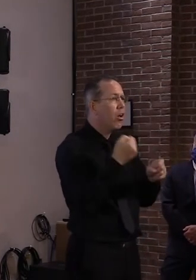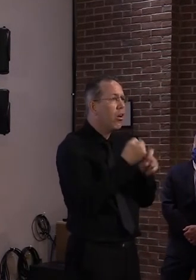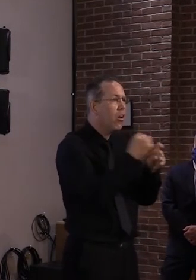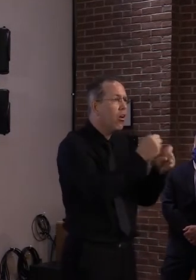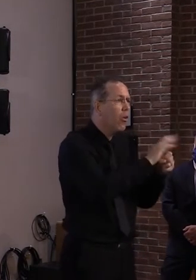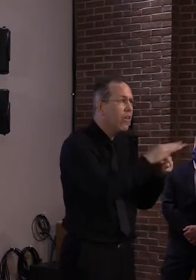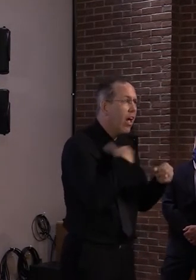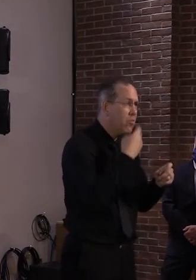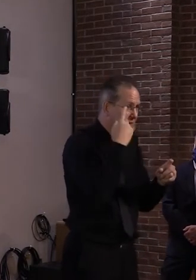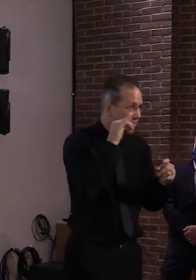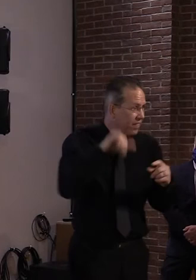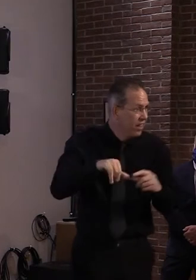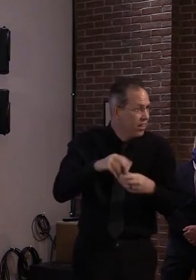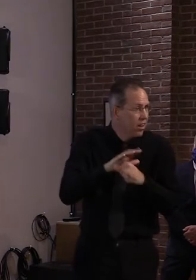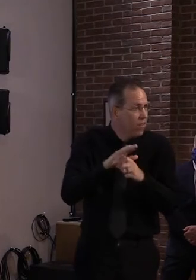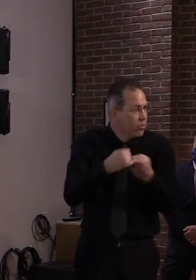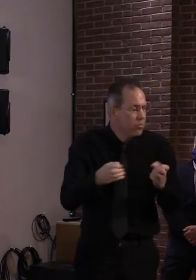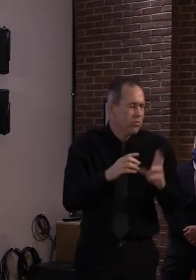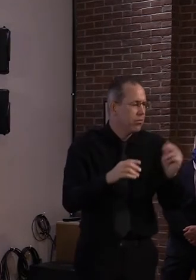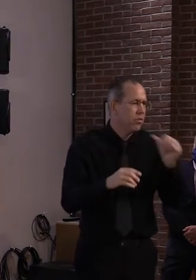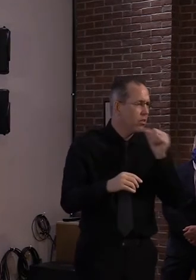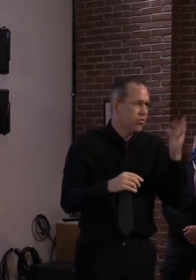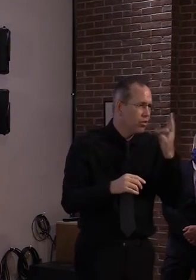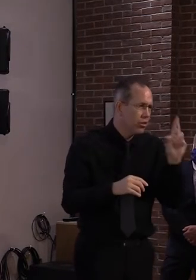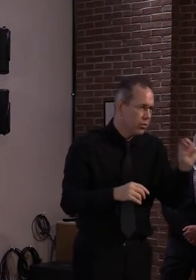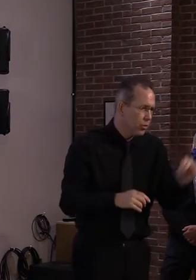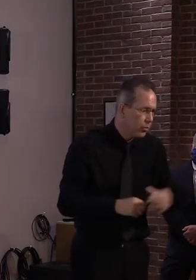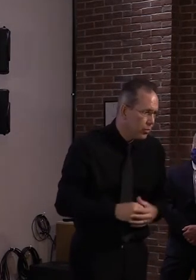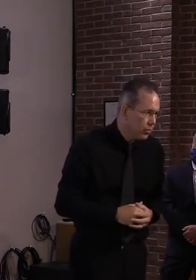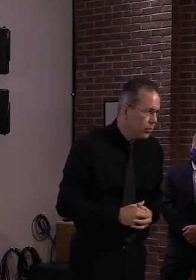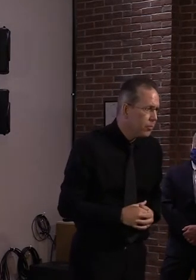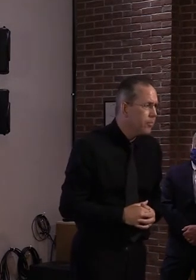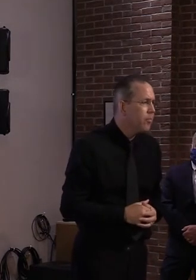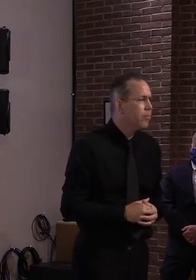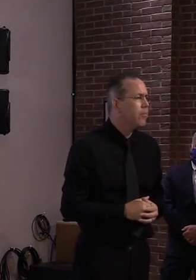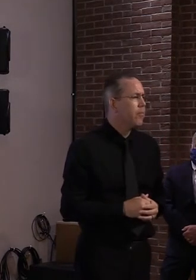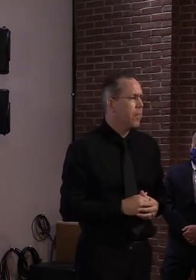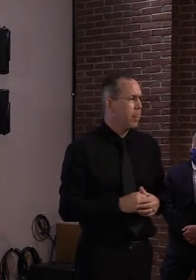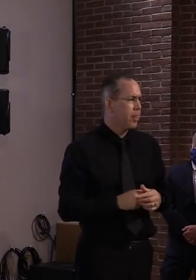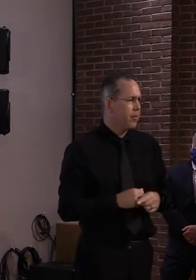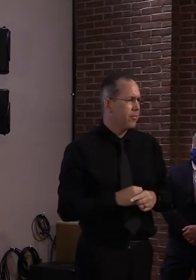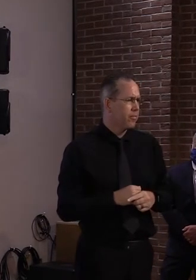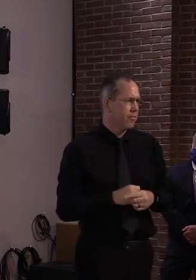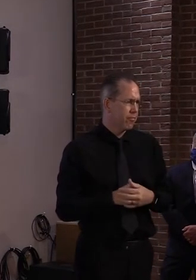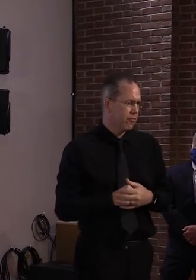time. So certainly that part of your question is easier to answer.